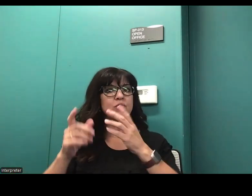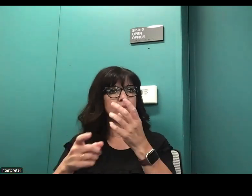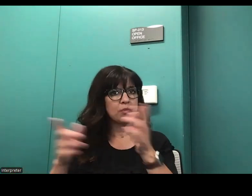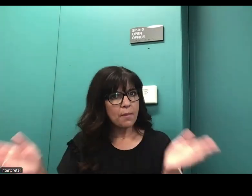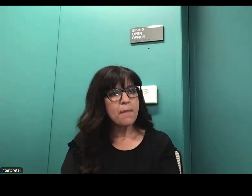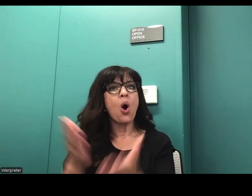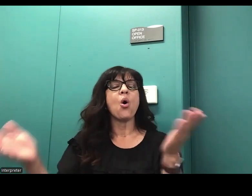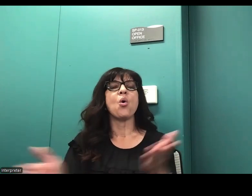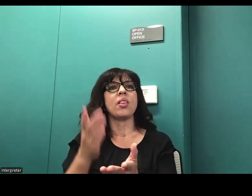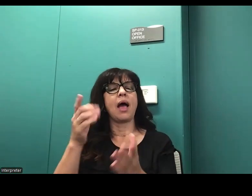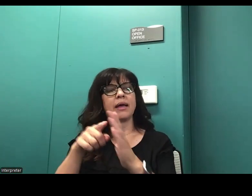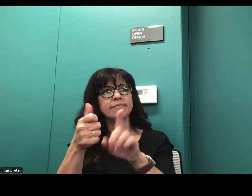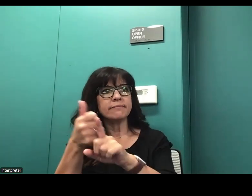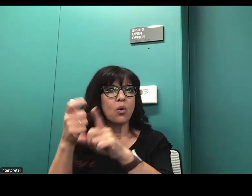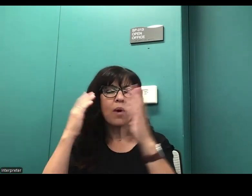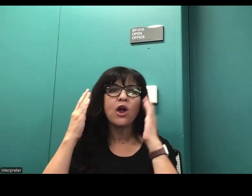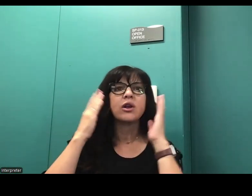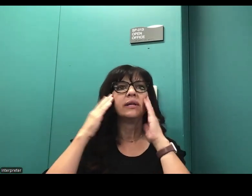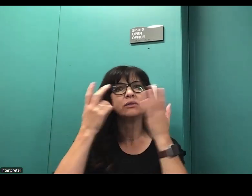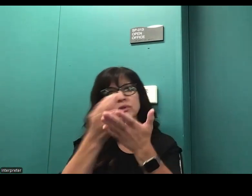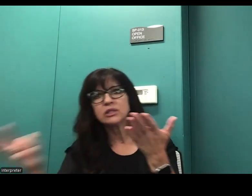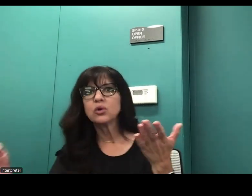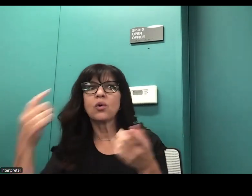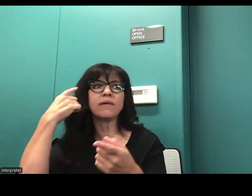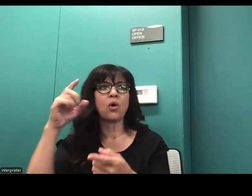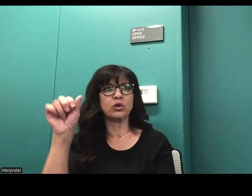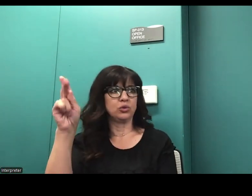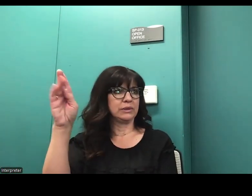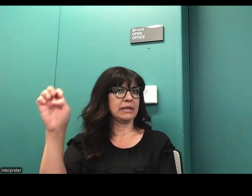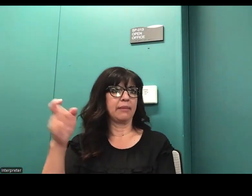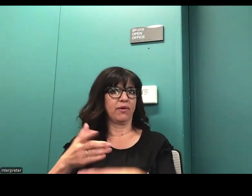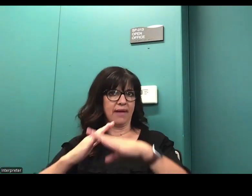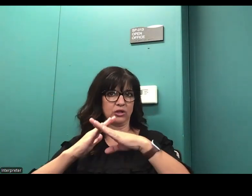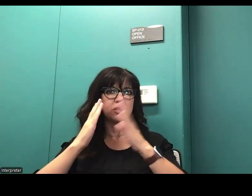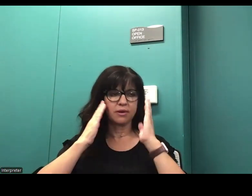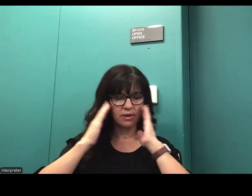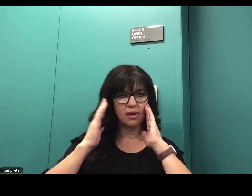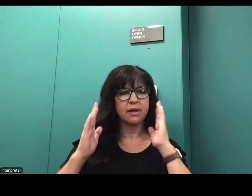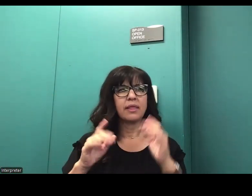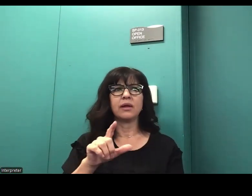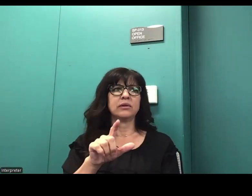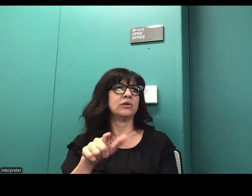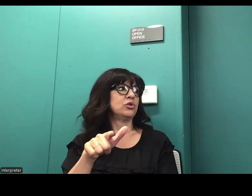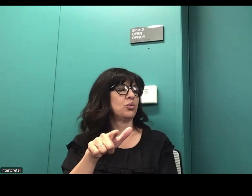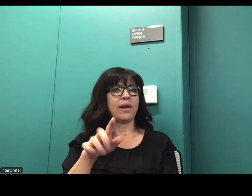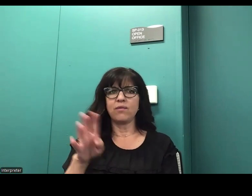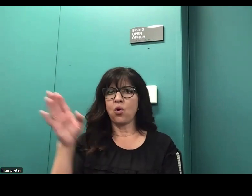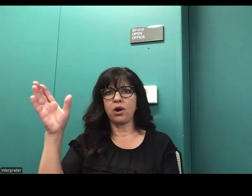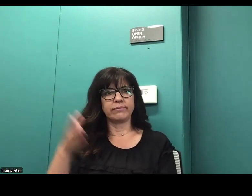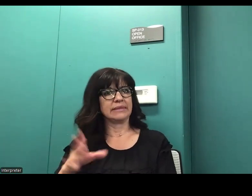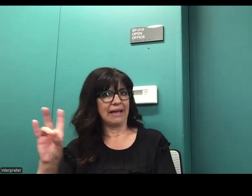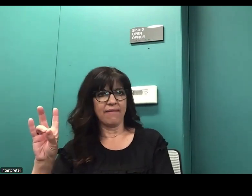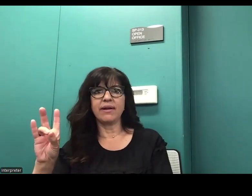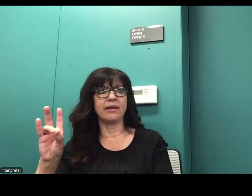suicide awareness, to provide resources for suicide prevention and awareness. They have like a 24/7 hotline.